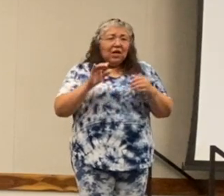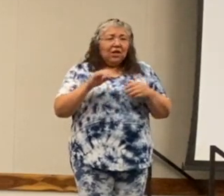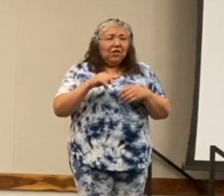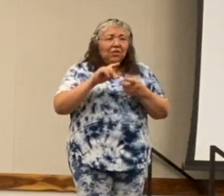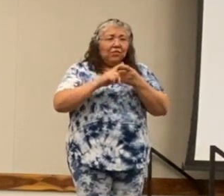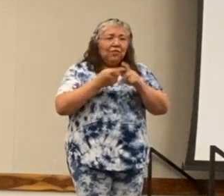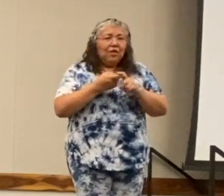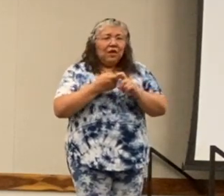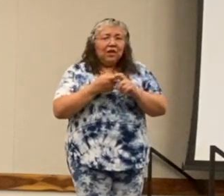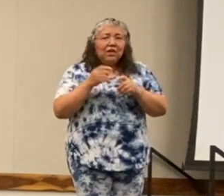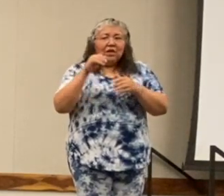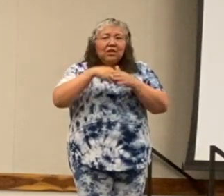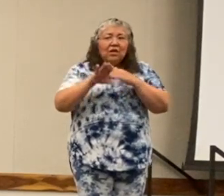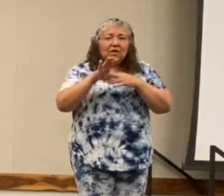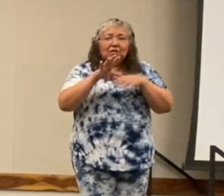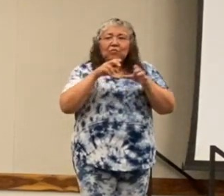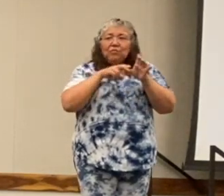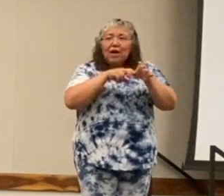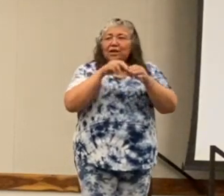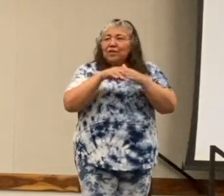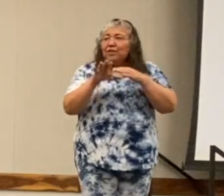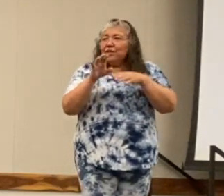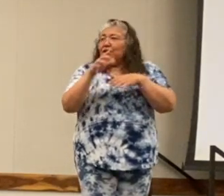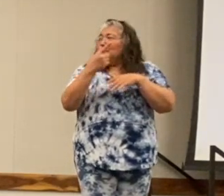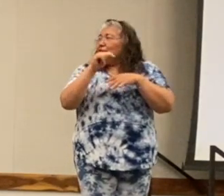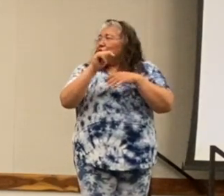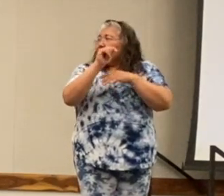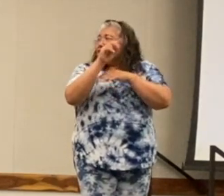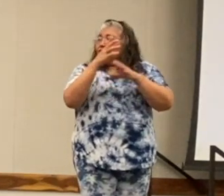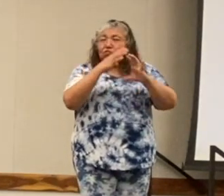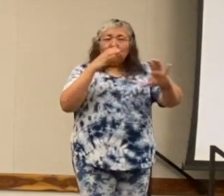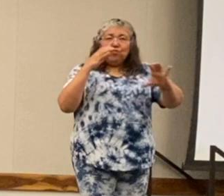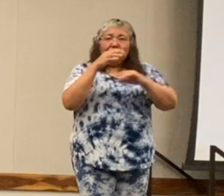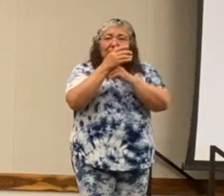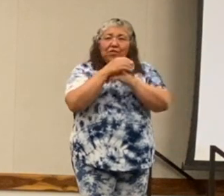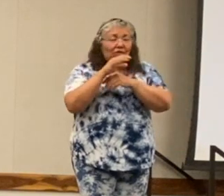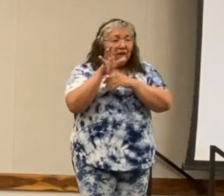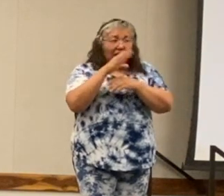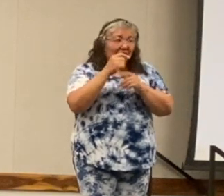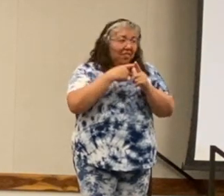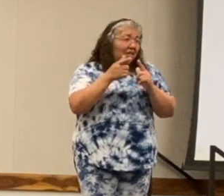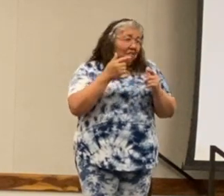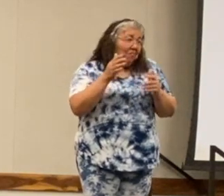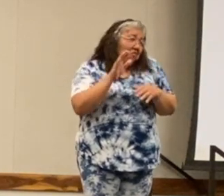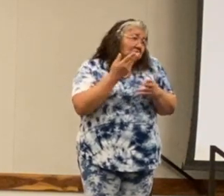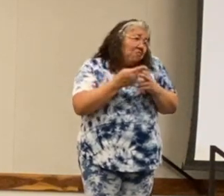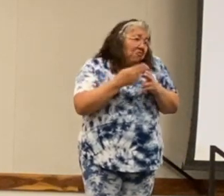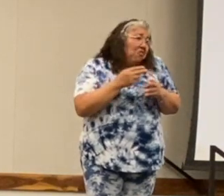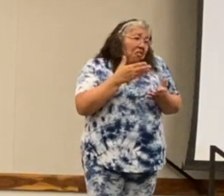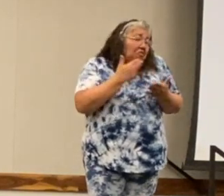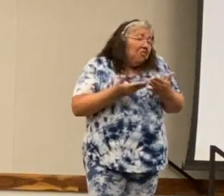trailer, strap you down, you ride in the trailer, and bring that out. It's kind of good, man.